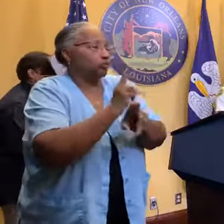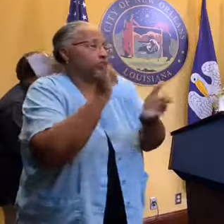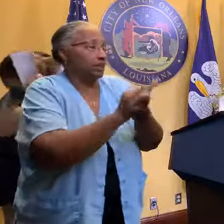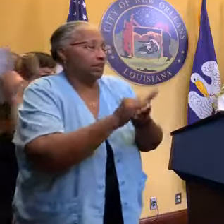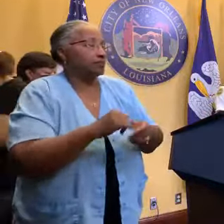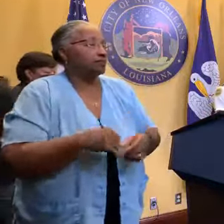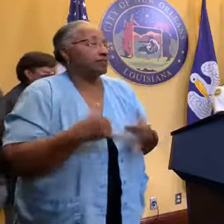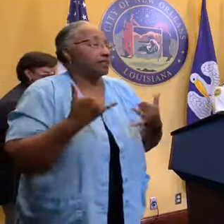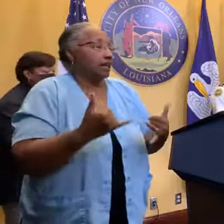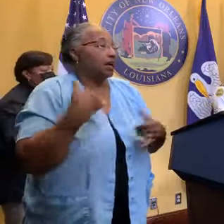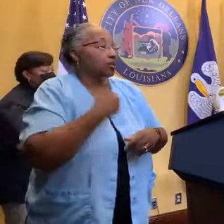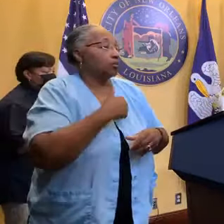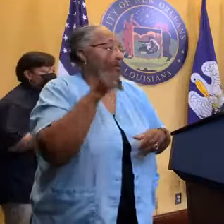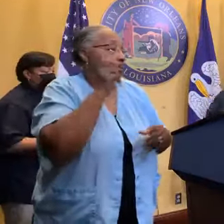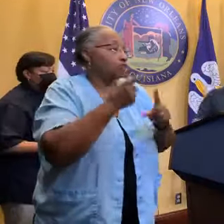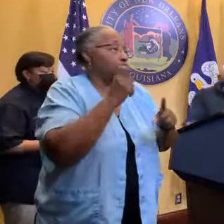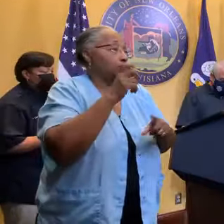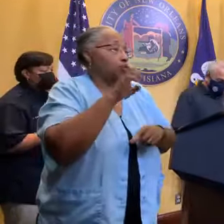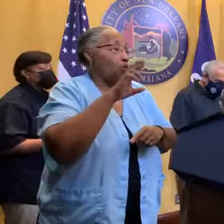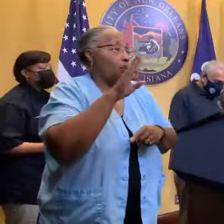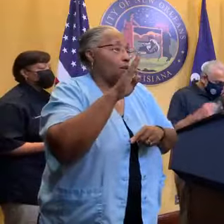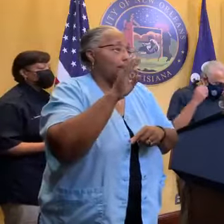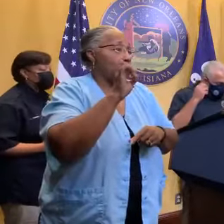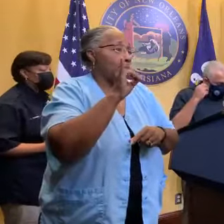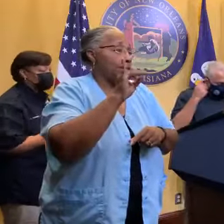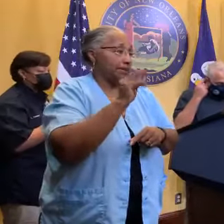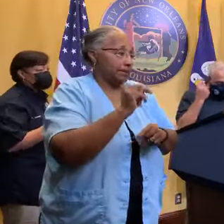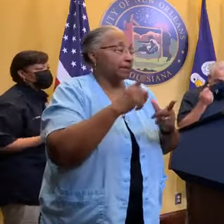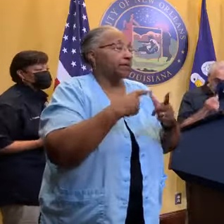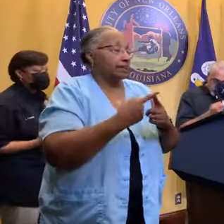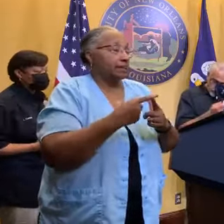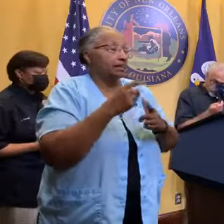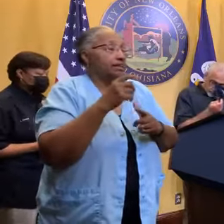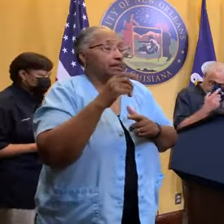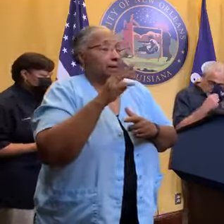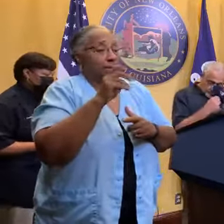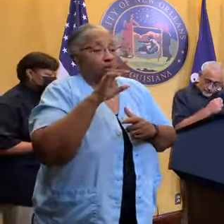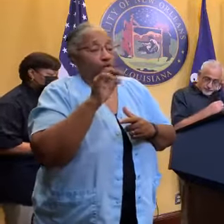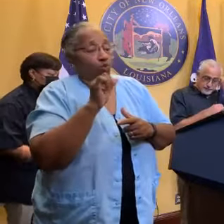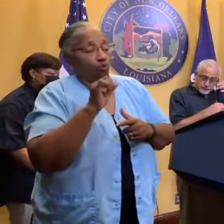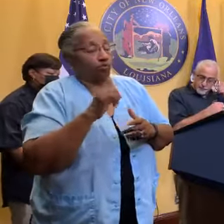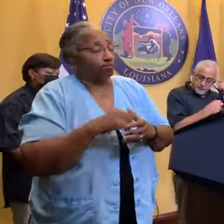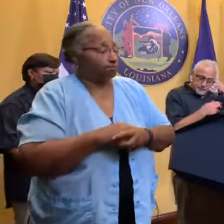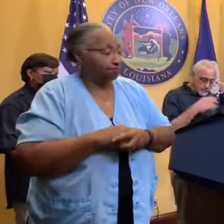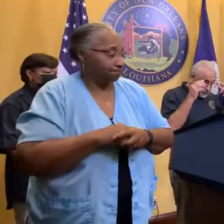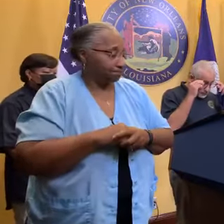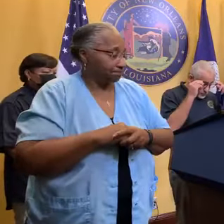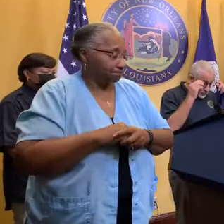Corbin with Sewage and Water Board, and he'll be followed by Ms. Sandra Miller.